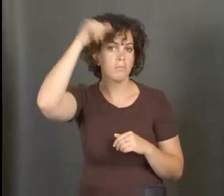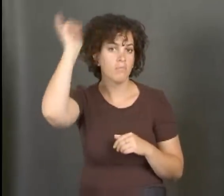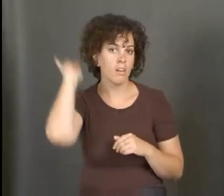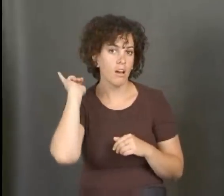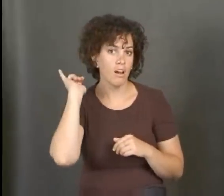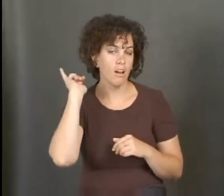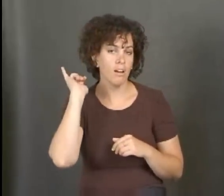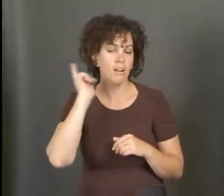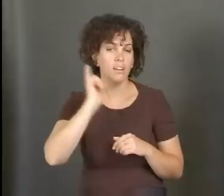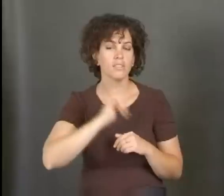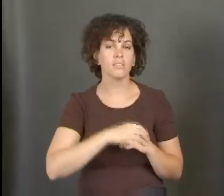blonde.